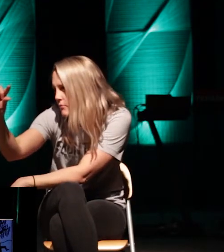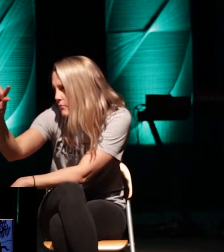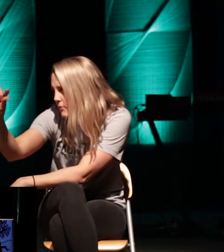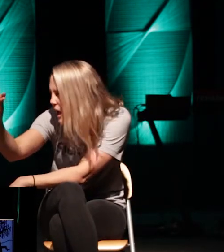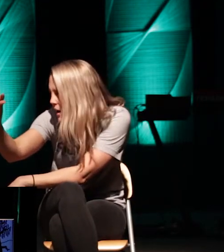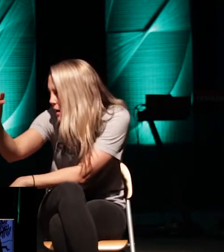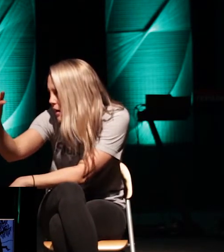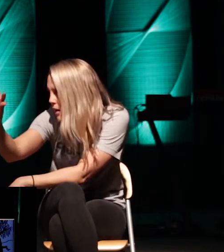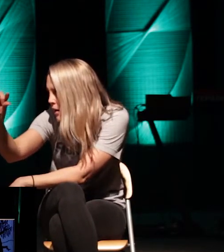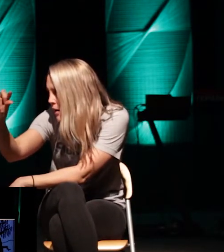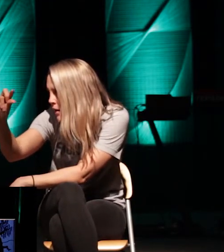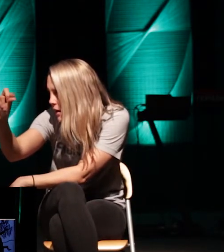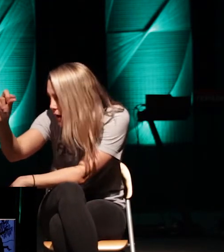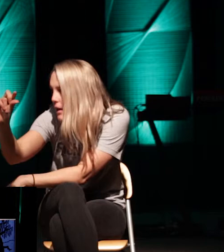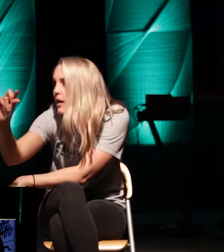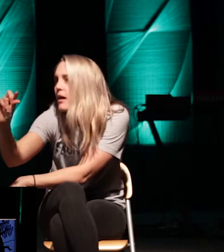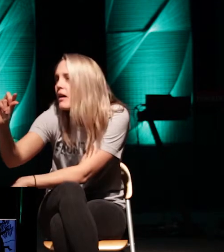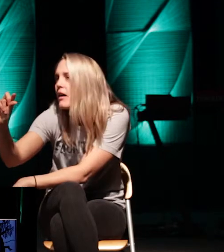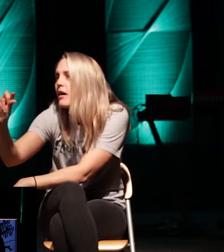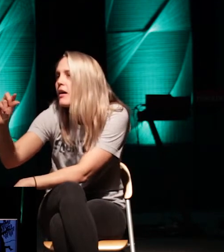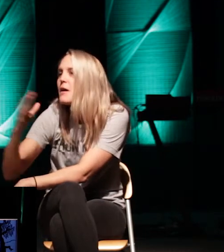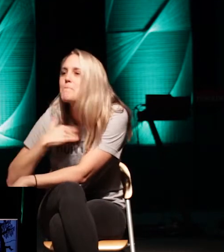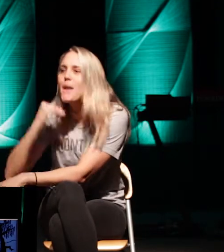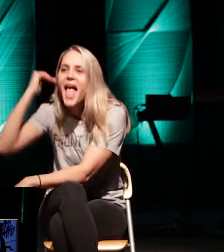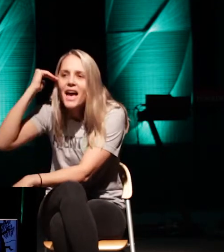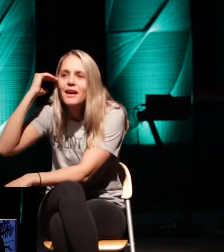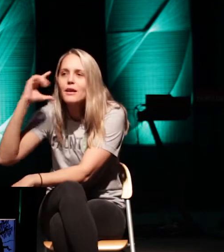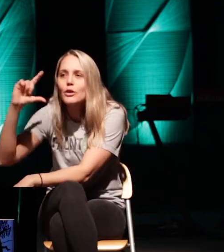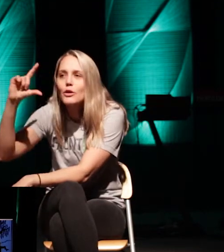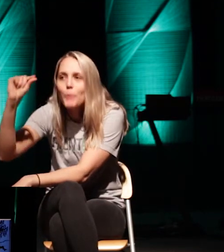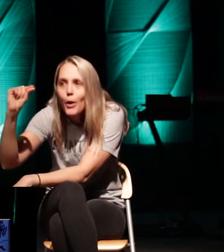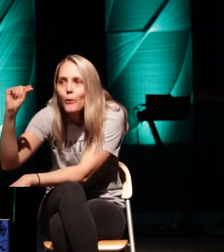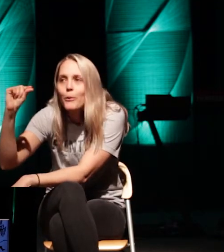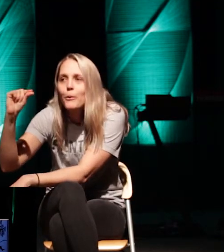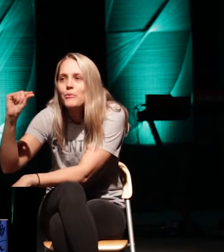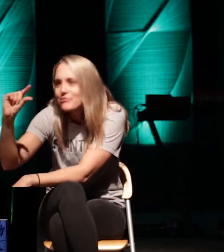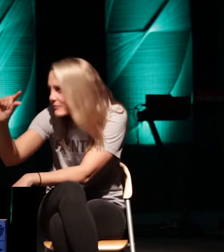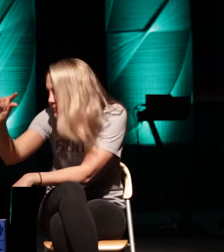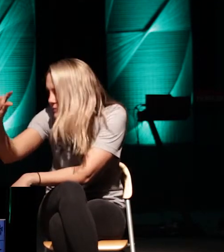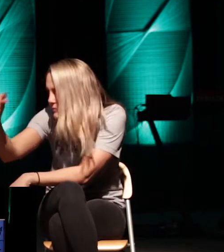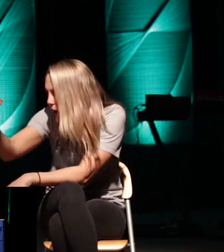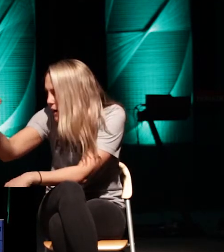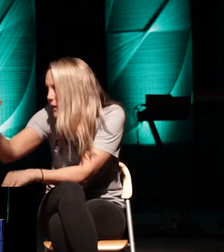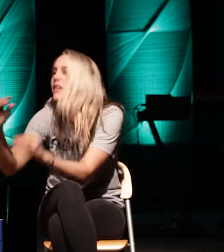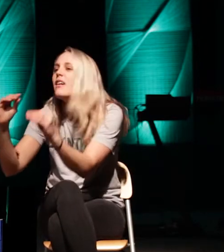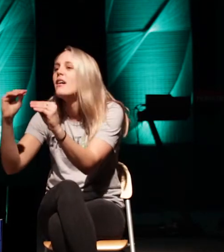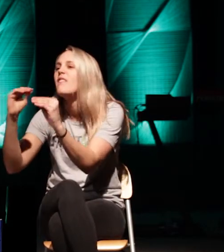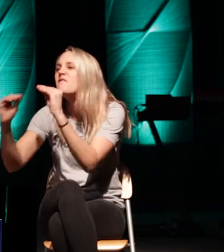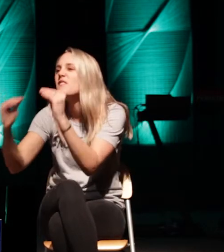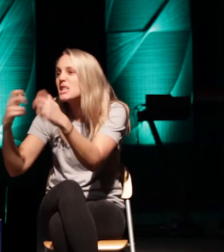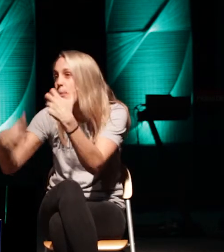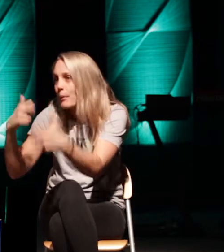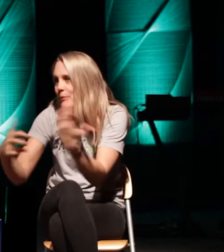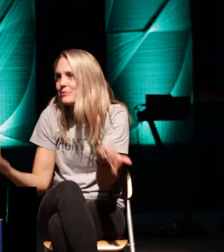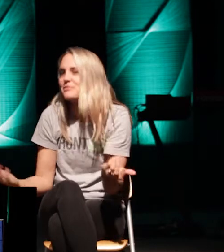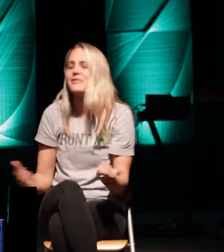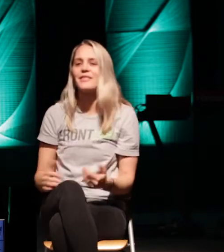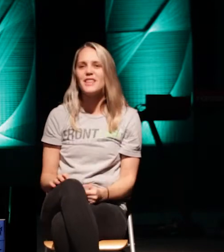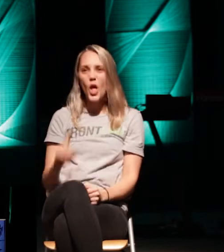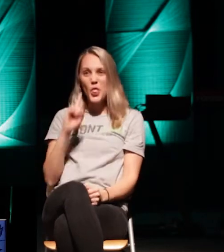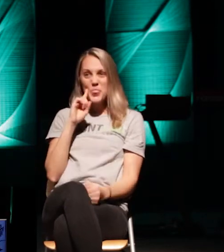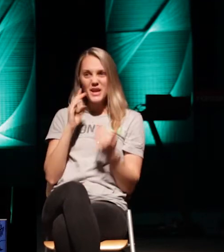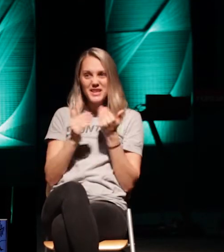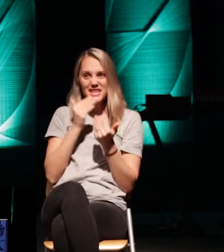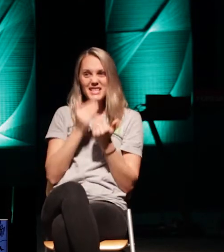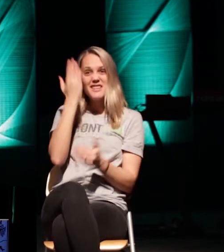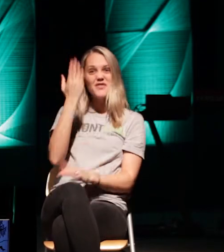And she squashes me. Just if I fixed. How easy would it be for God just to